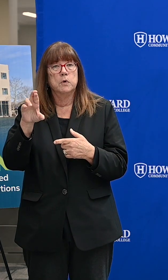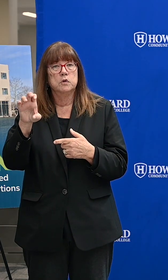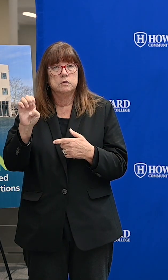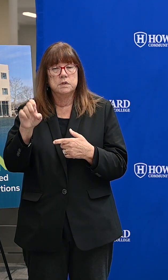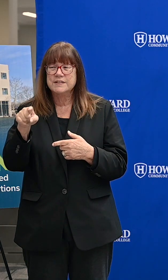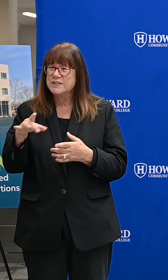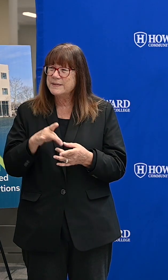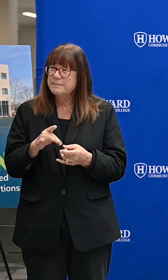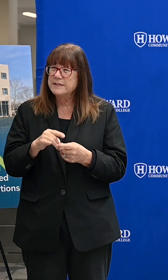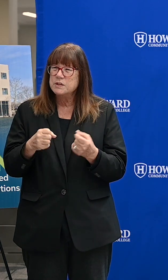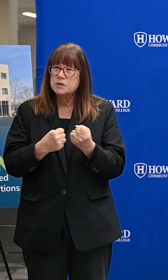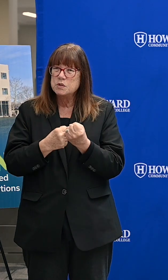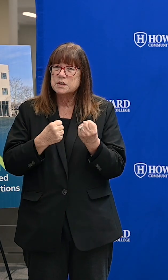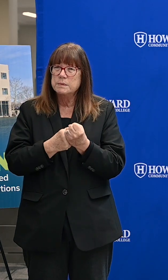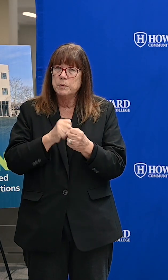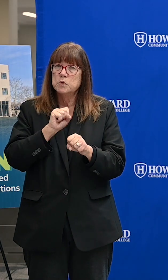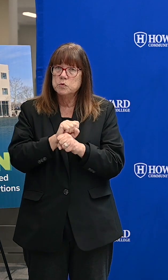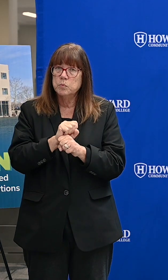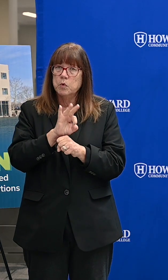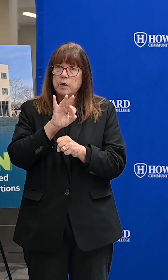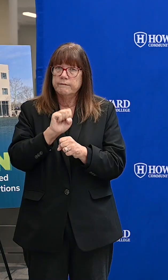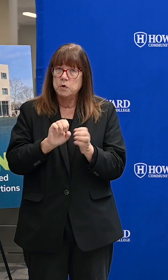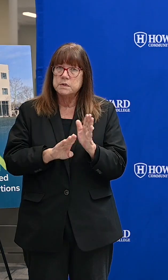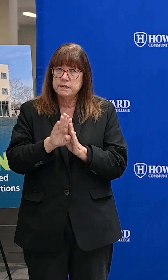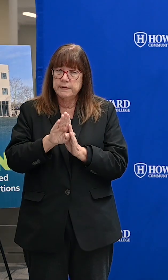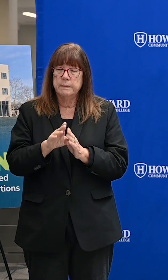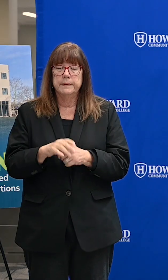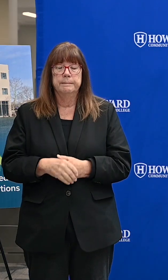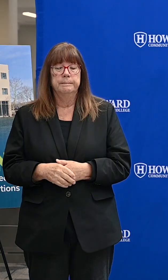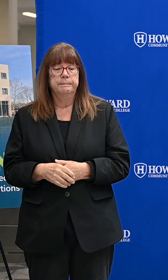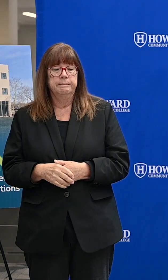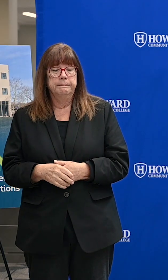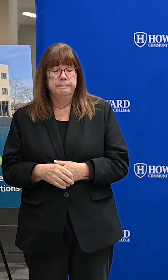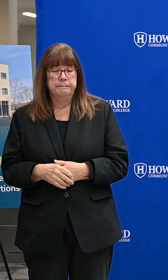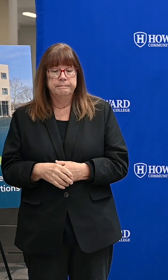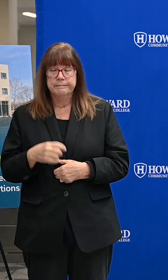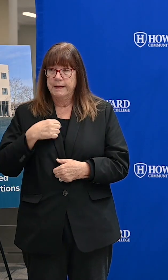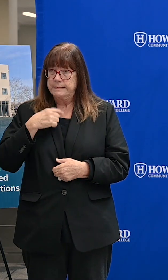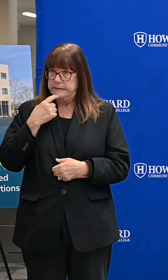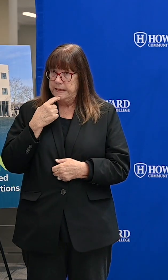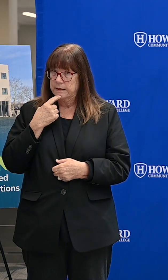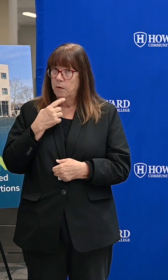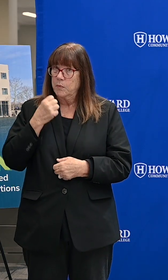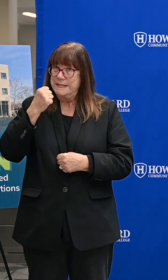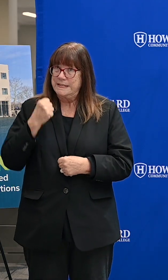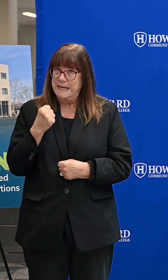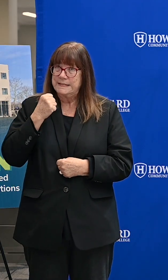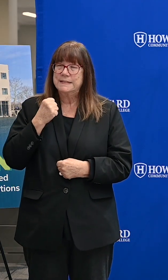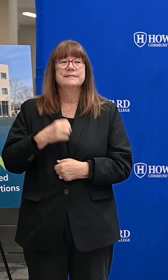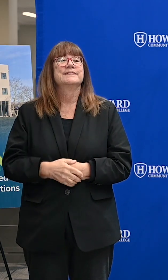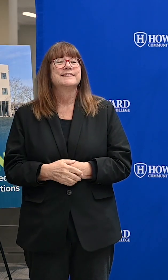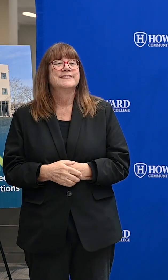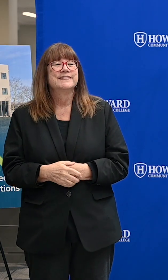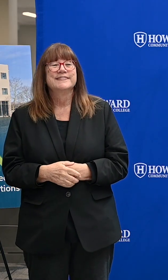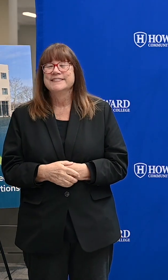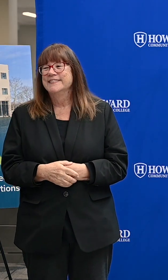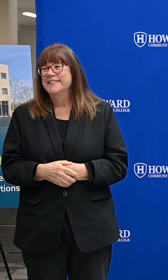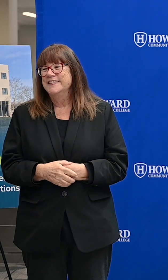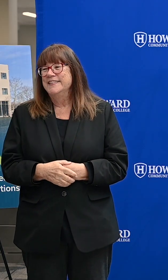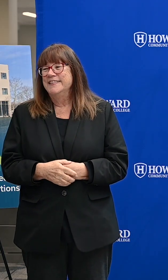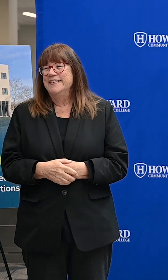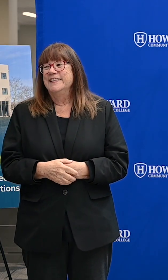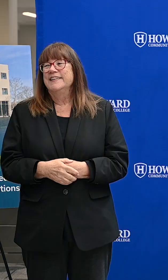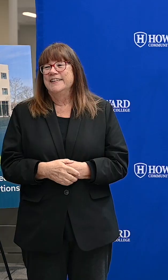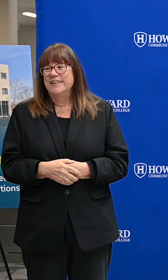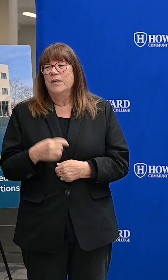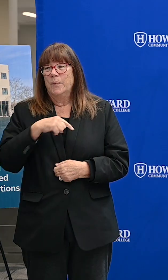that she supports workforce development. And I say yes to myself. We